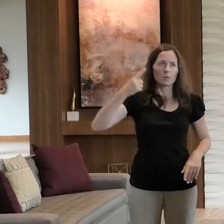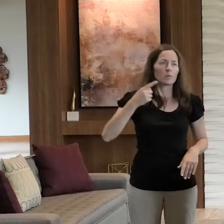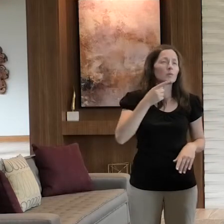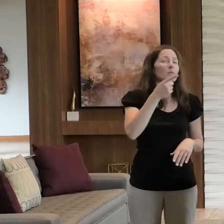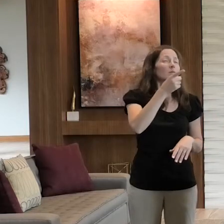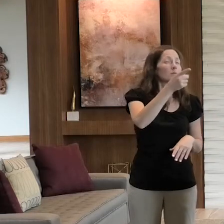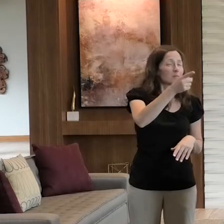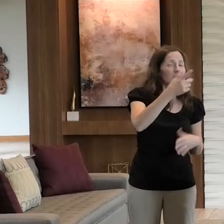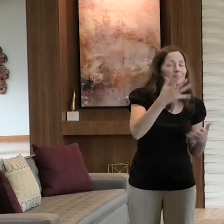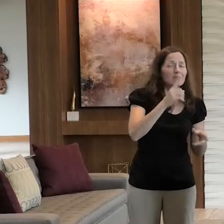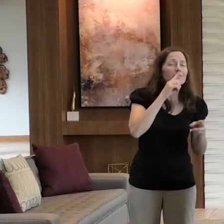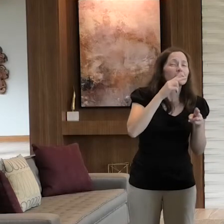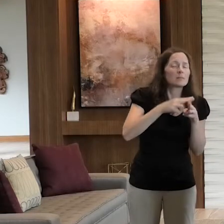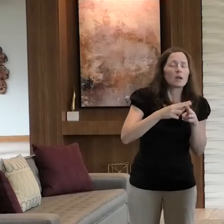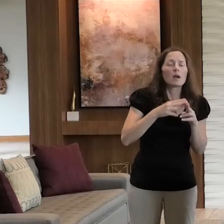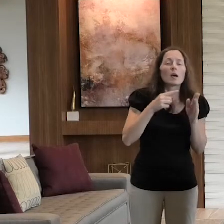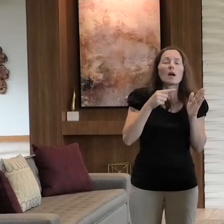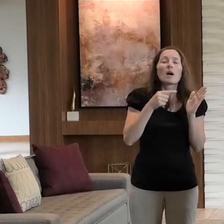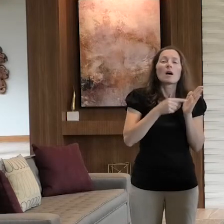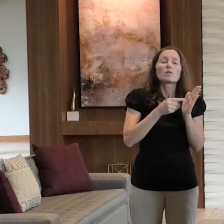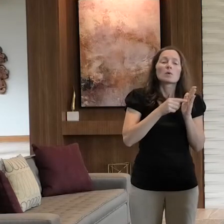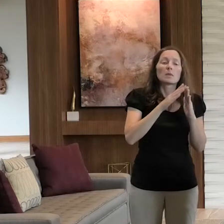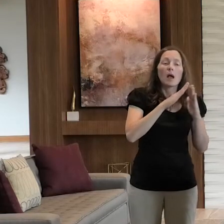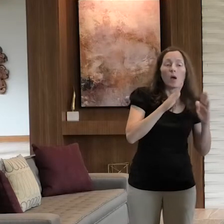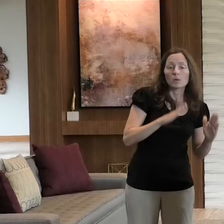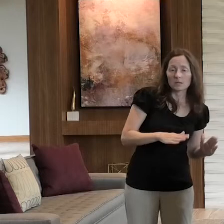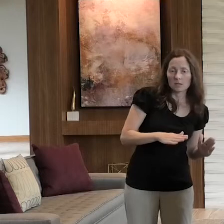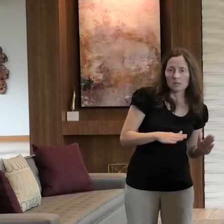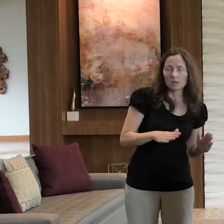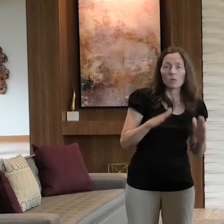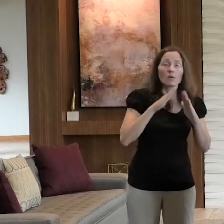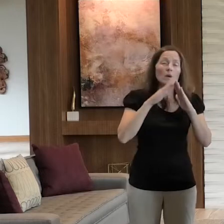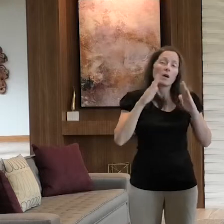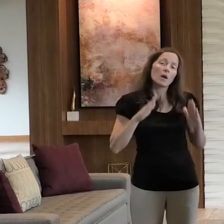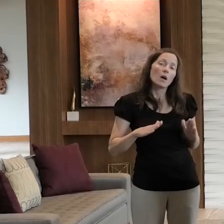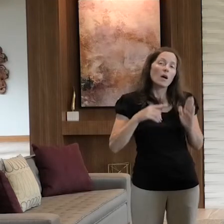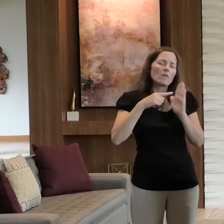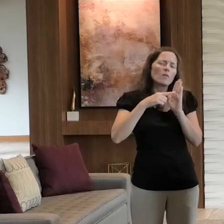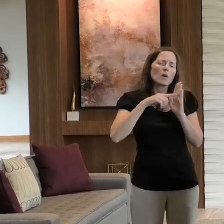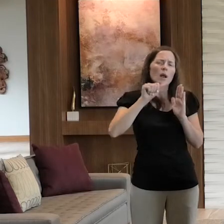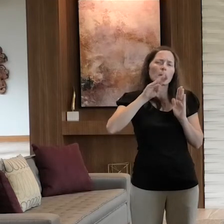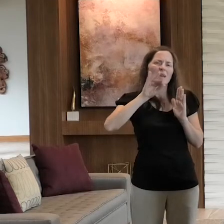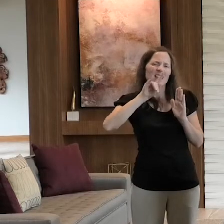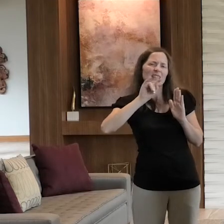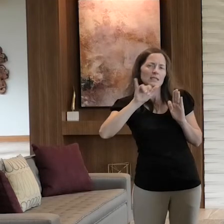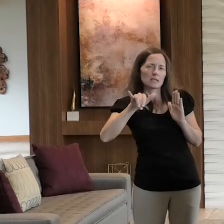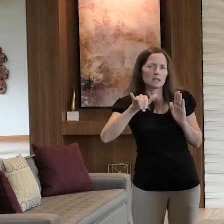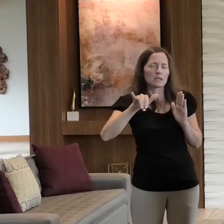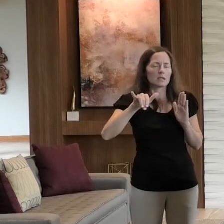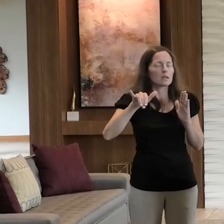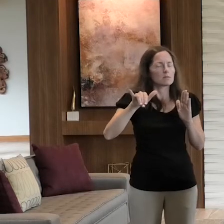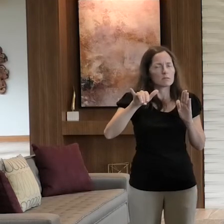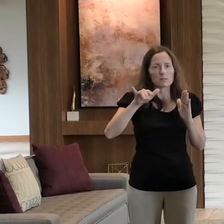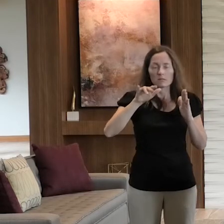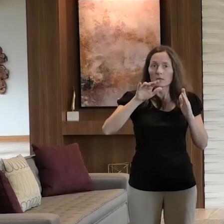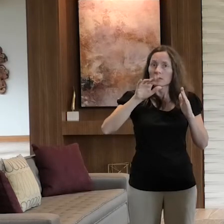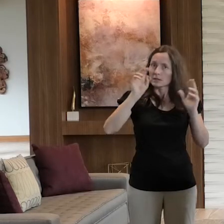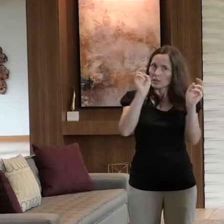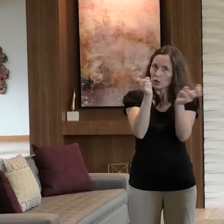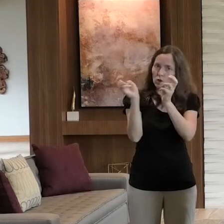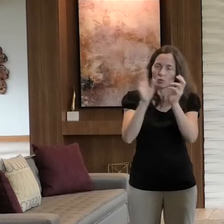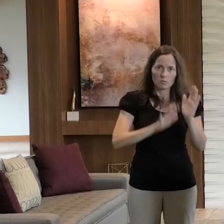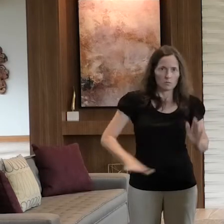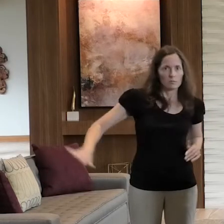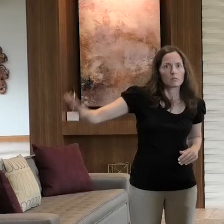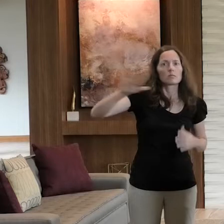housing affordability, which are not quite the same thing, is a nationwide issue. And whether it's folks in San Francisco who